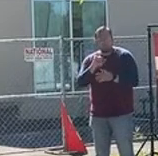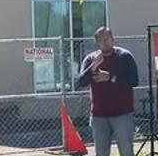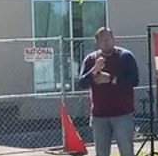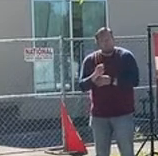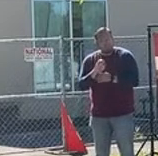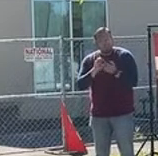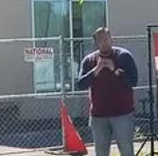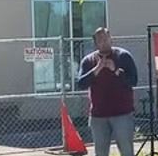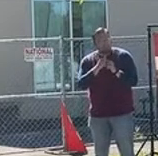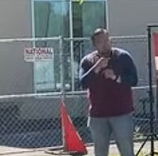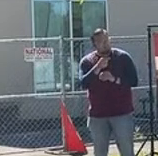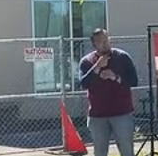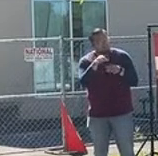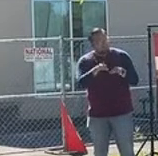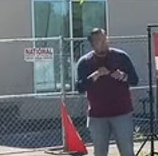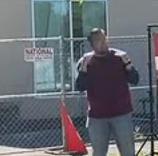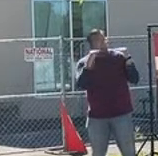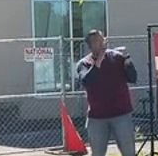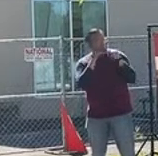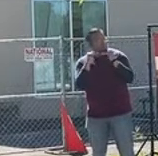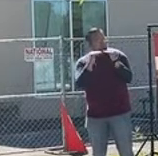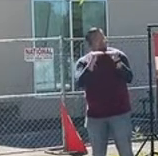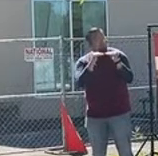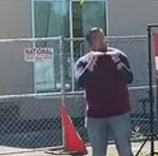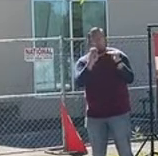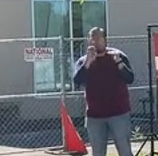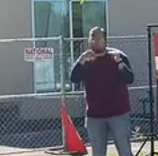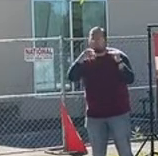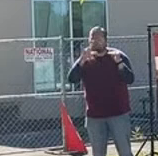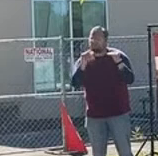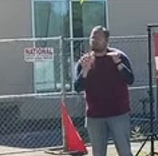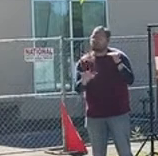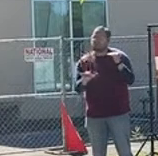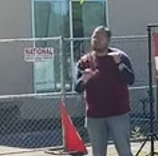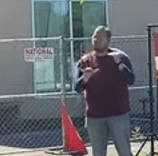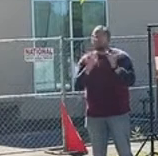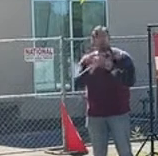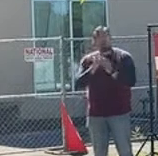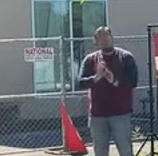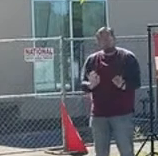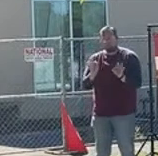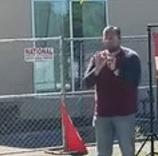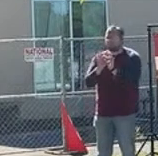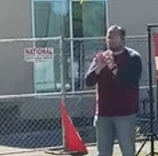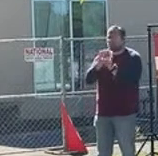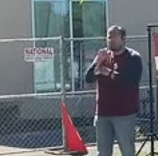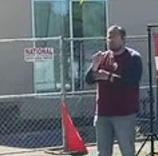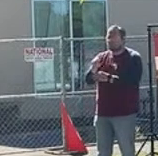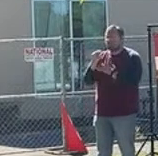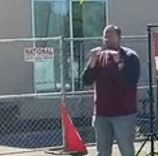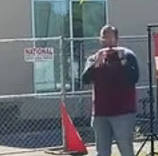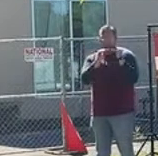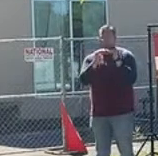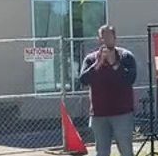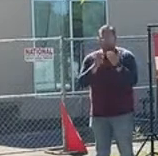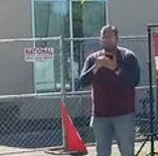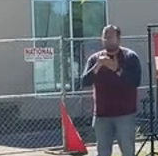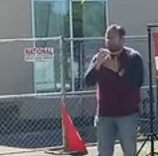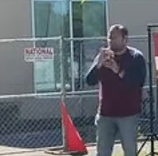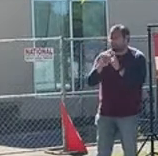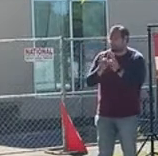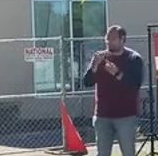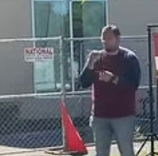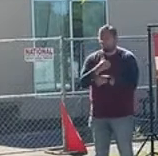define equity? And that's an important question, because equity is something that the district we take